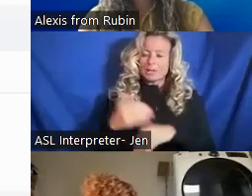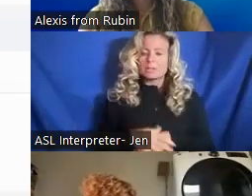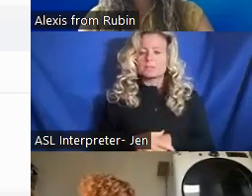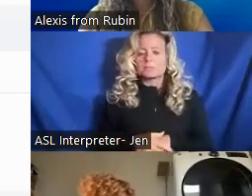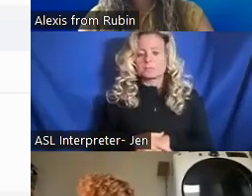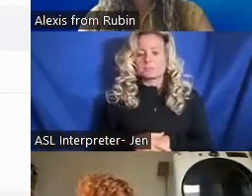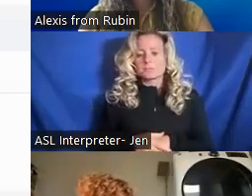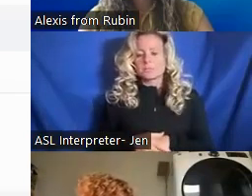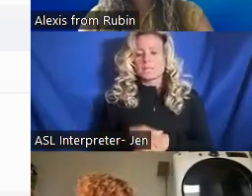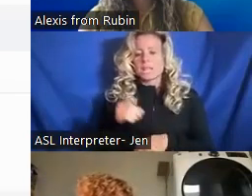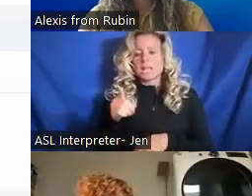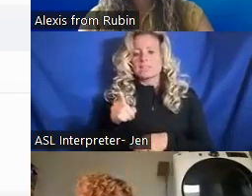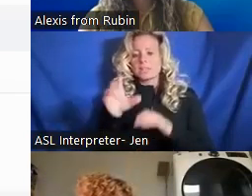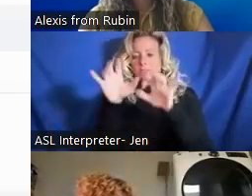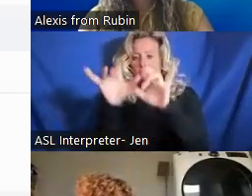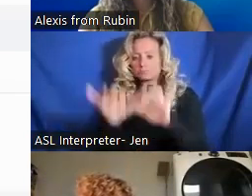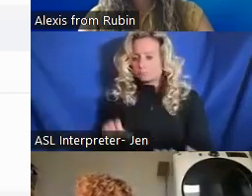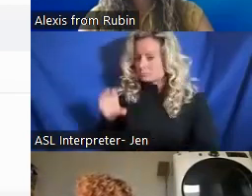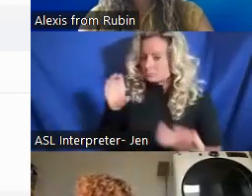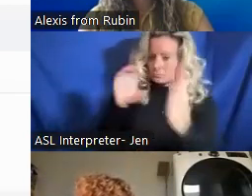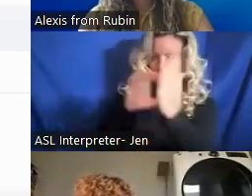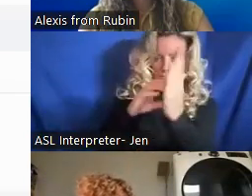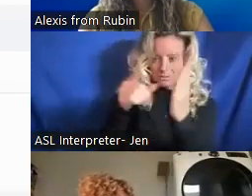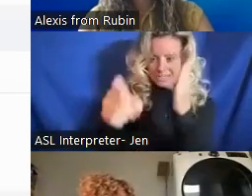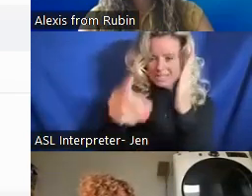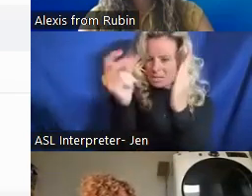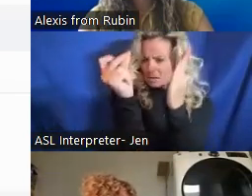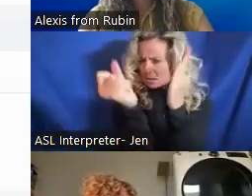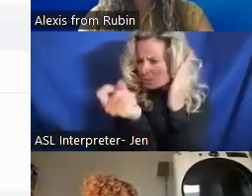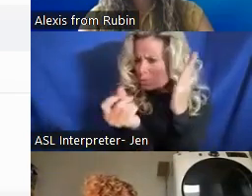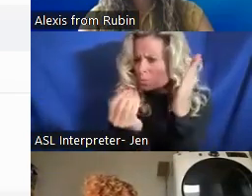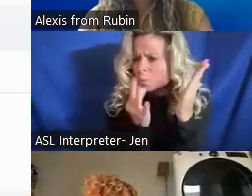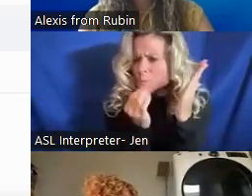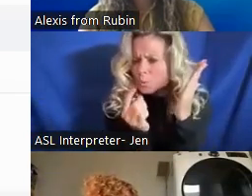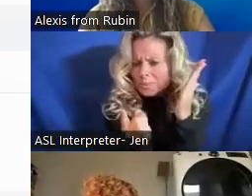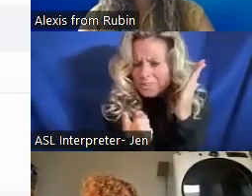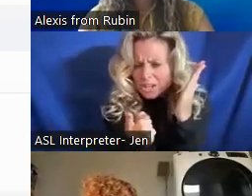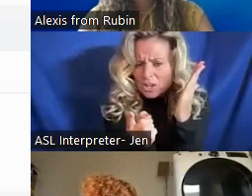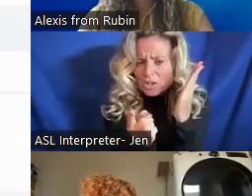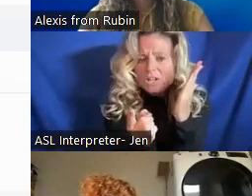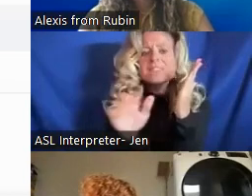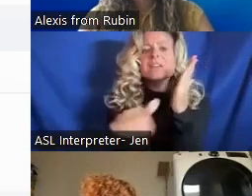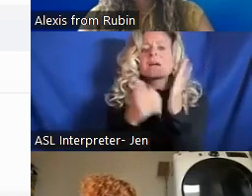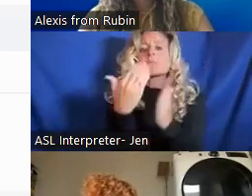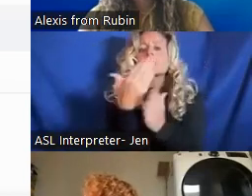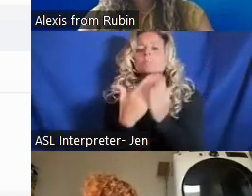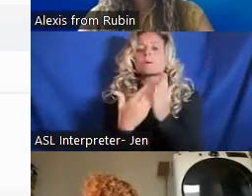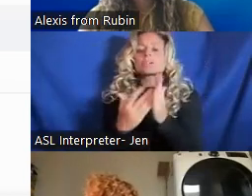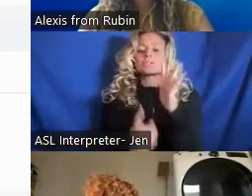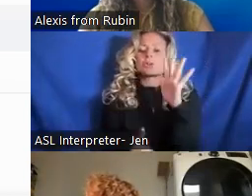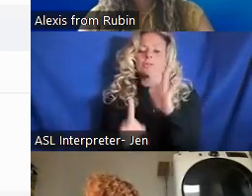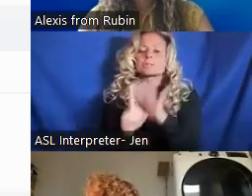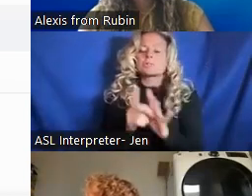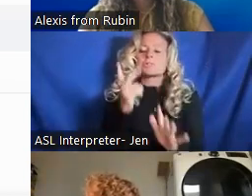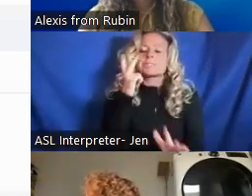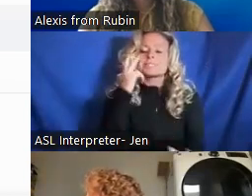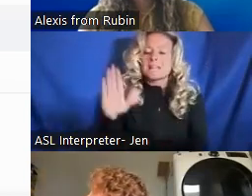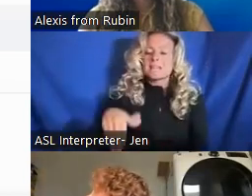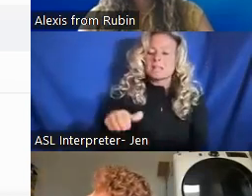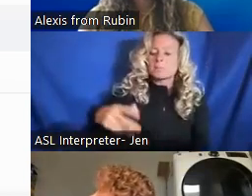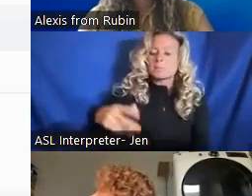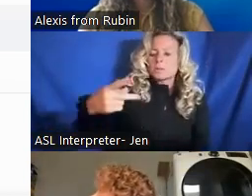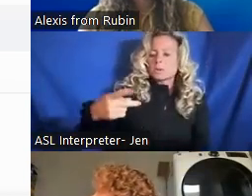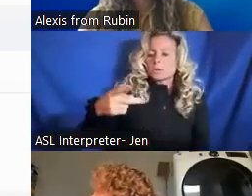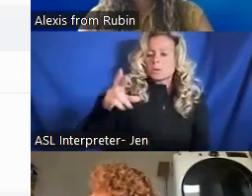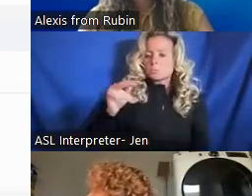go right into the message. And as soon as they do, the other aspect of our tool kicks into gear. You'll see at the bottom, the Propel